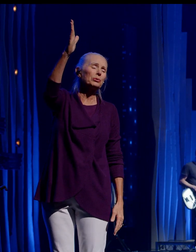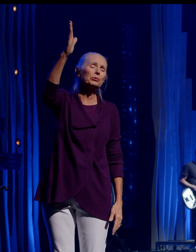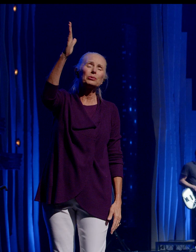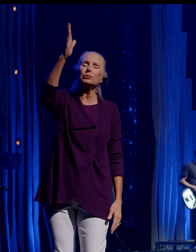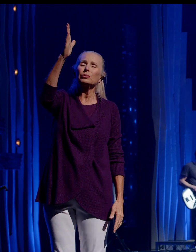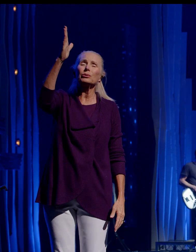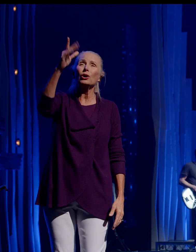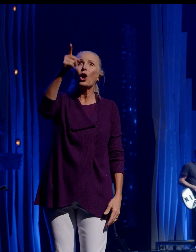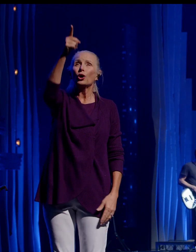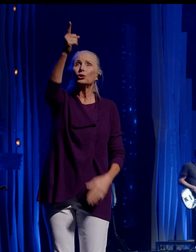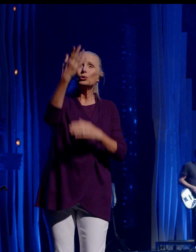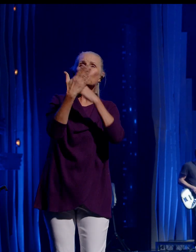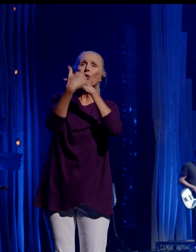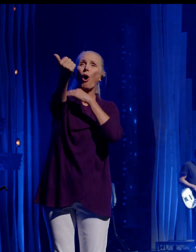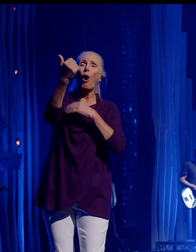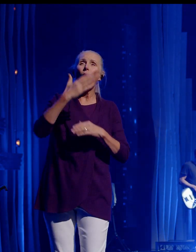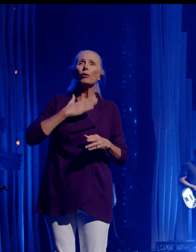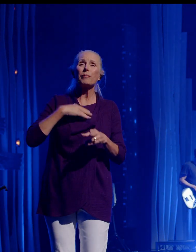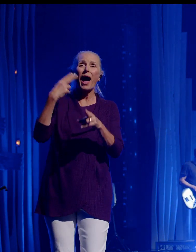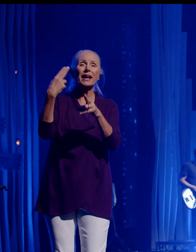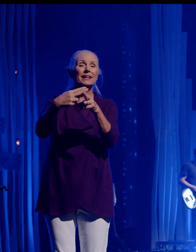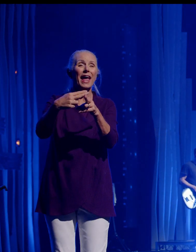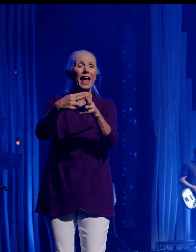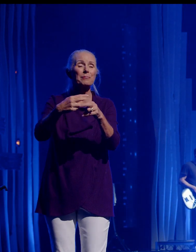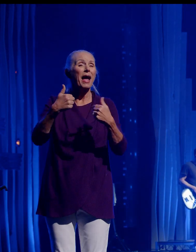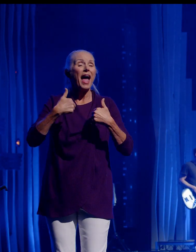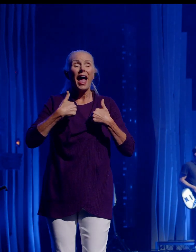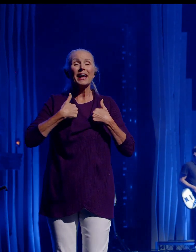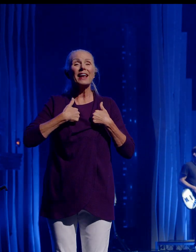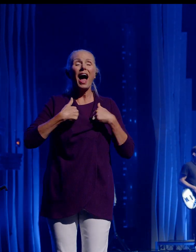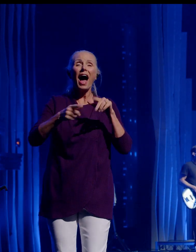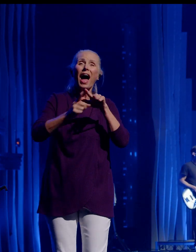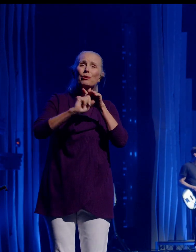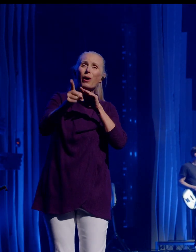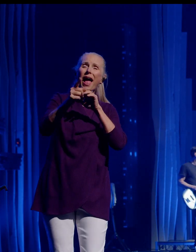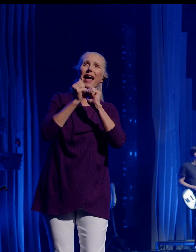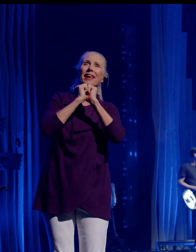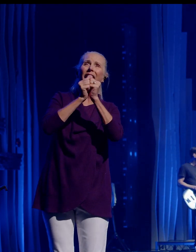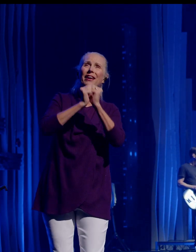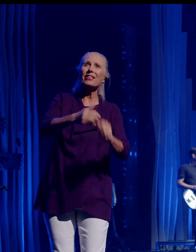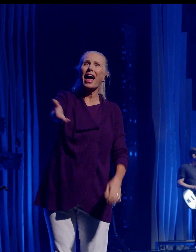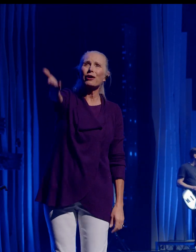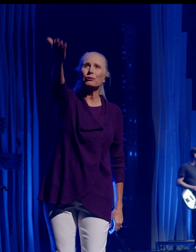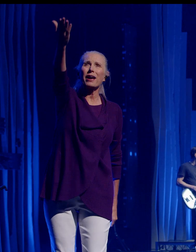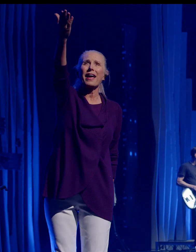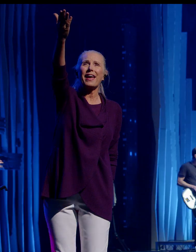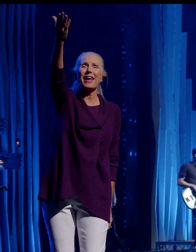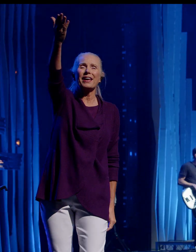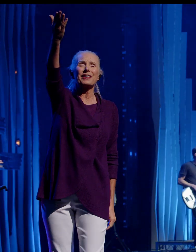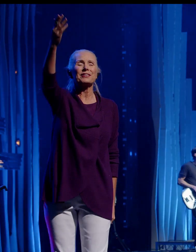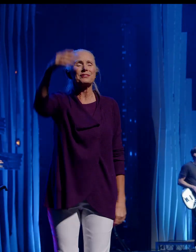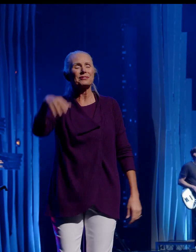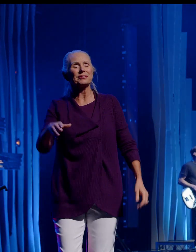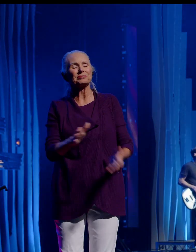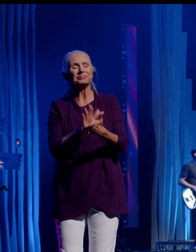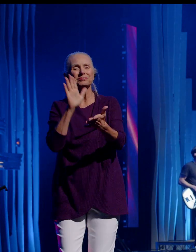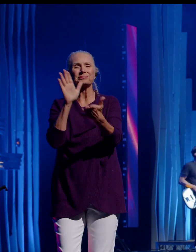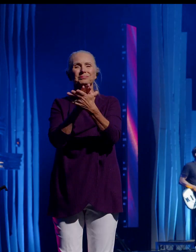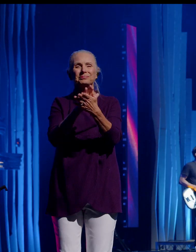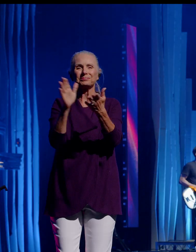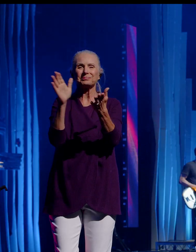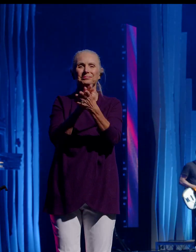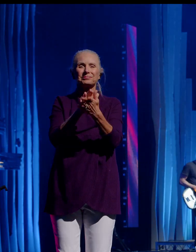Oh, you called my name. Here we go. I ran out of that grave.